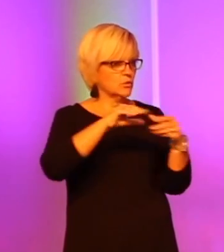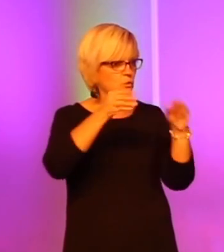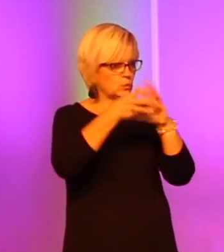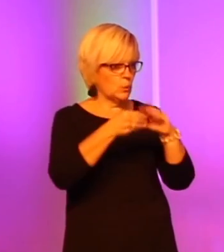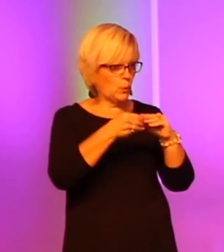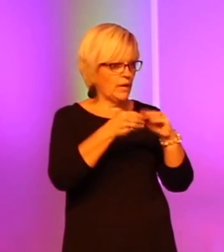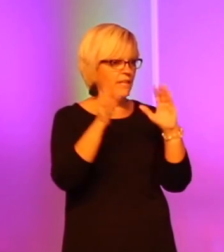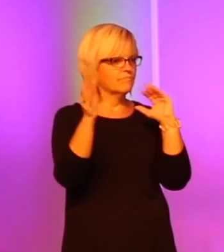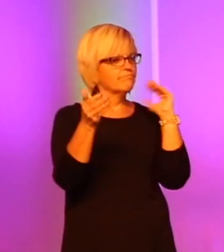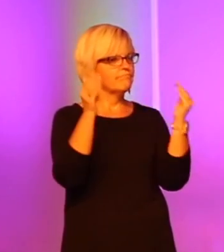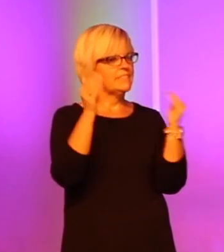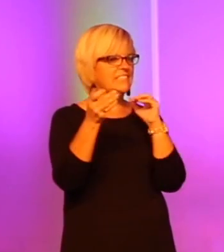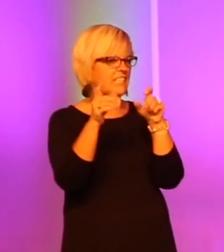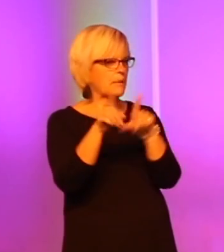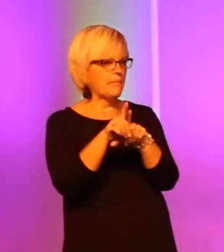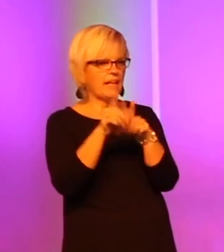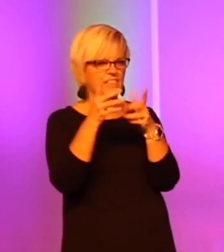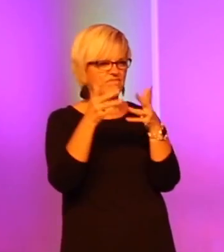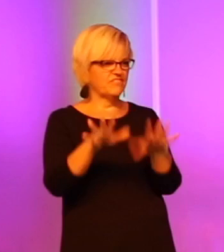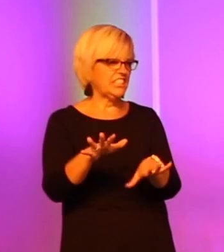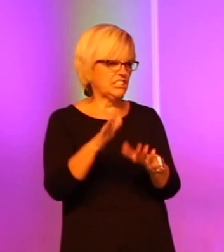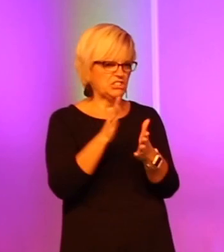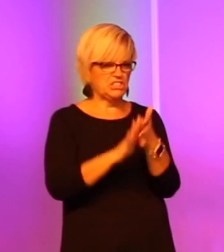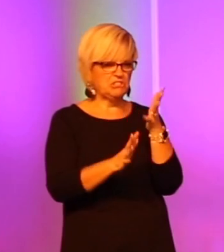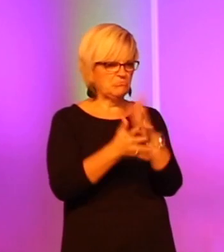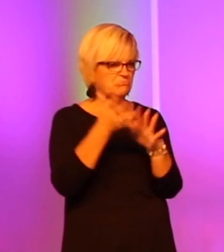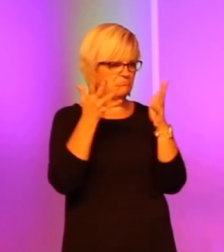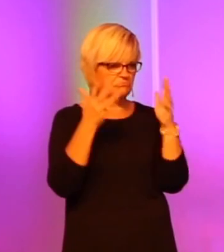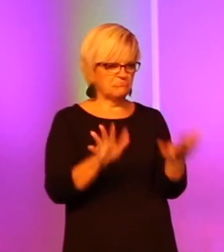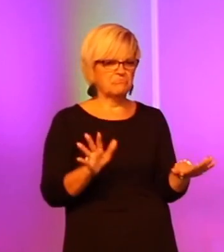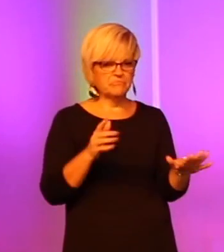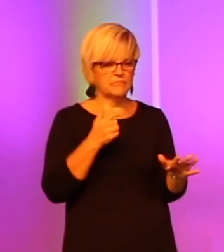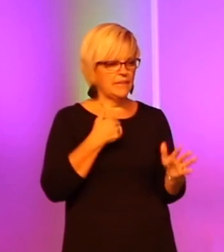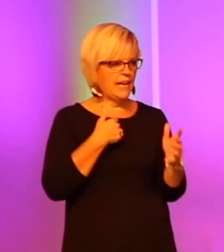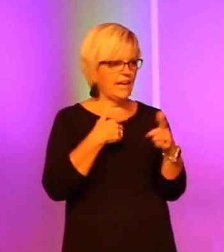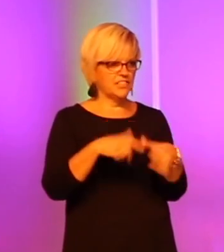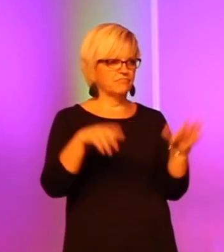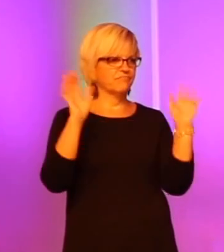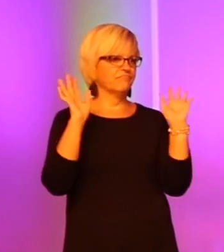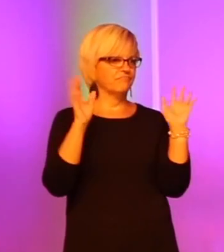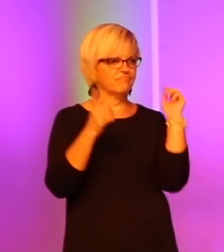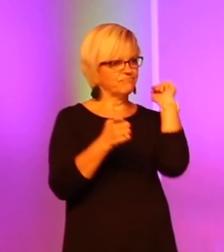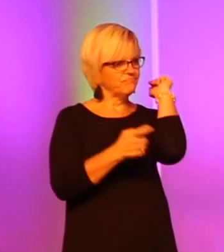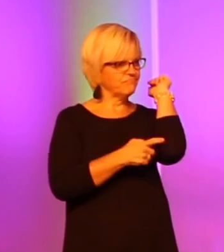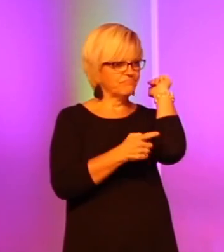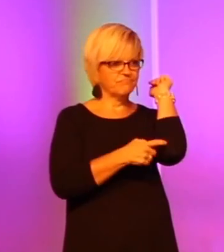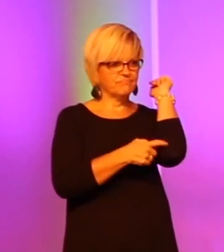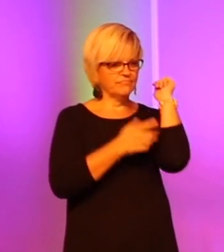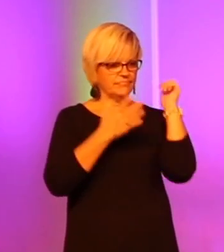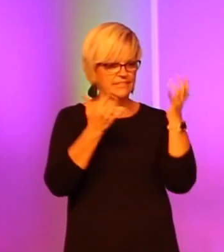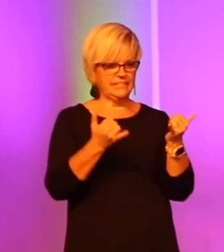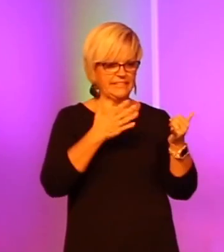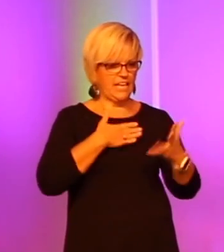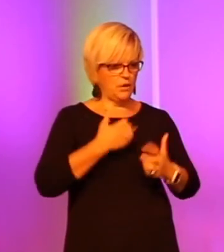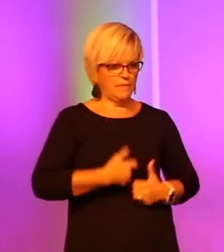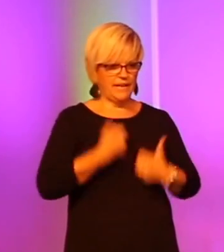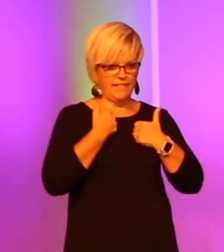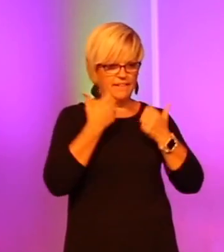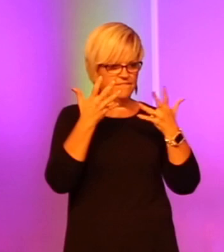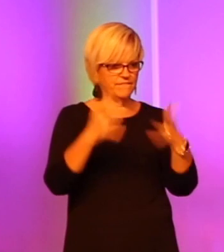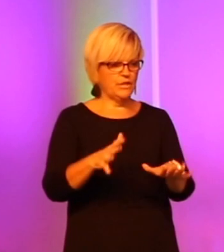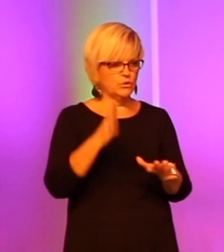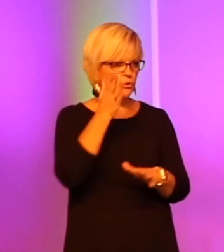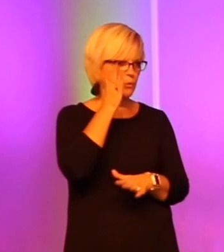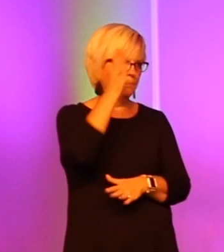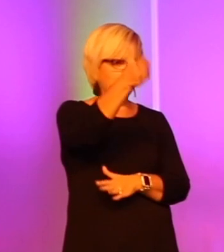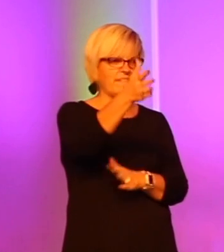seems like it's over. I've blown it. I've messed up. I gave in to temptation, and now my life's over. Now my future's ruined.